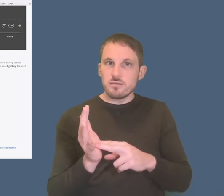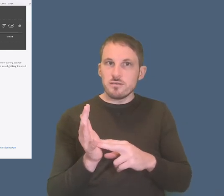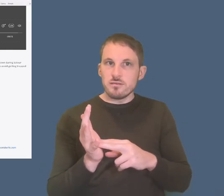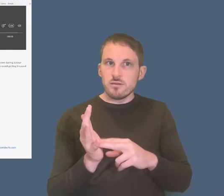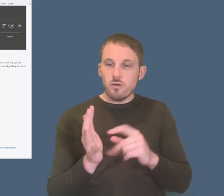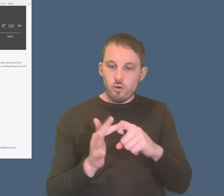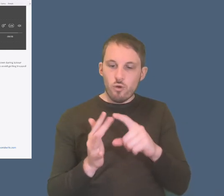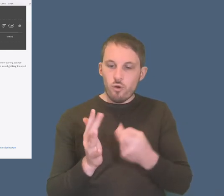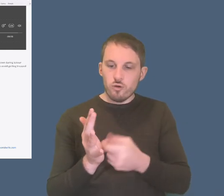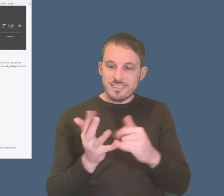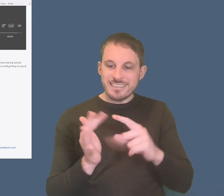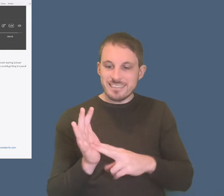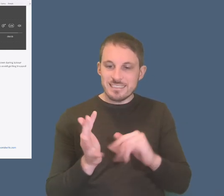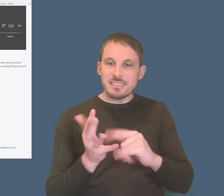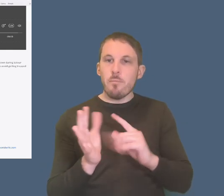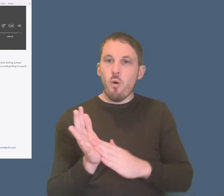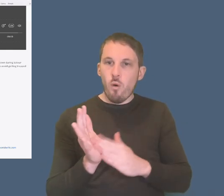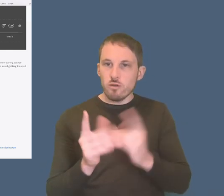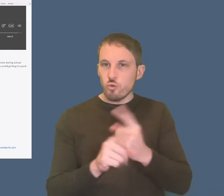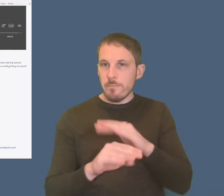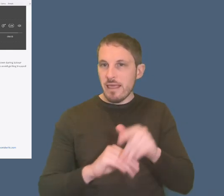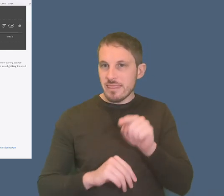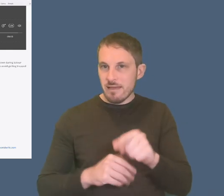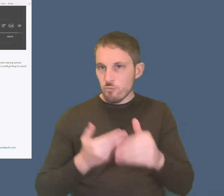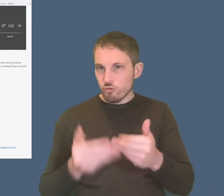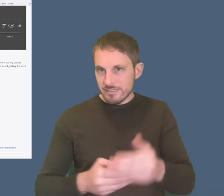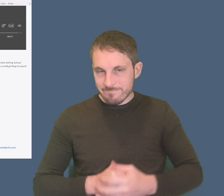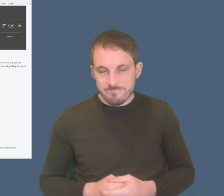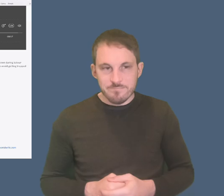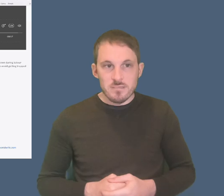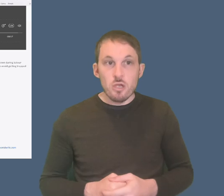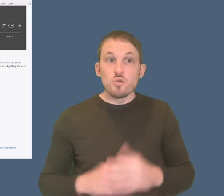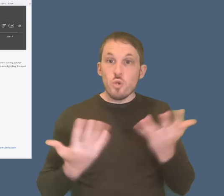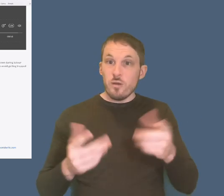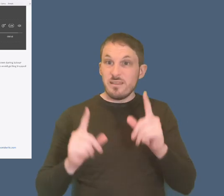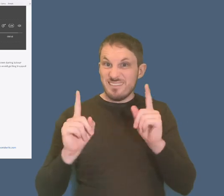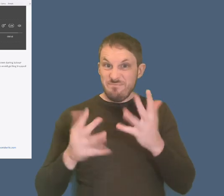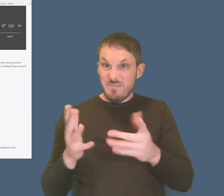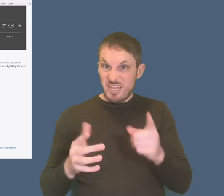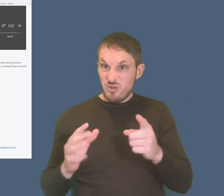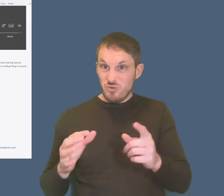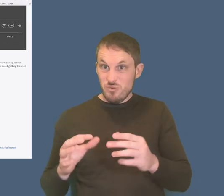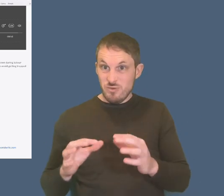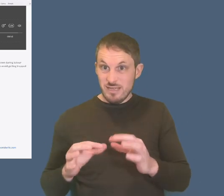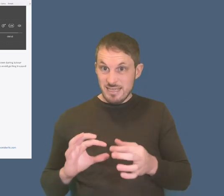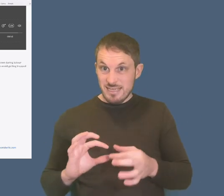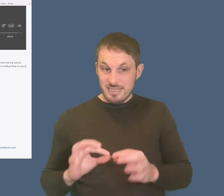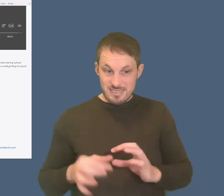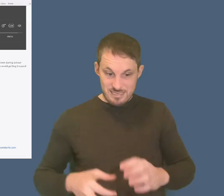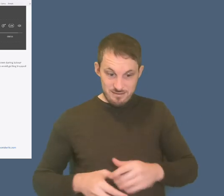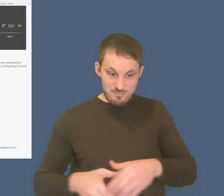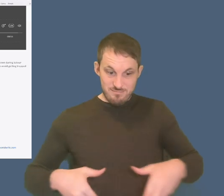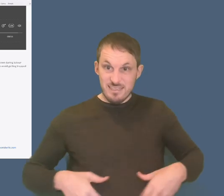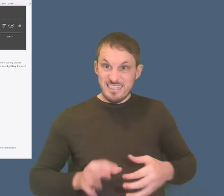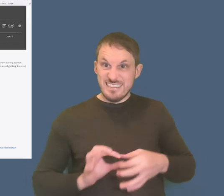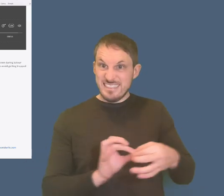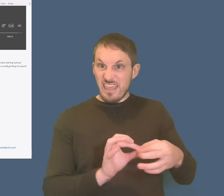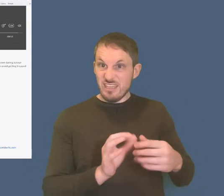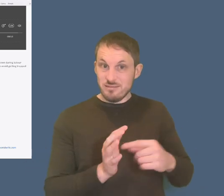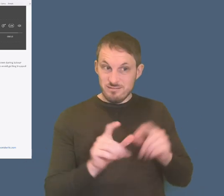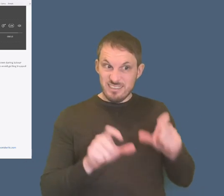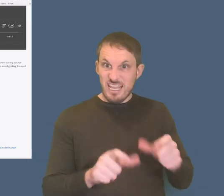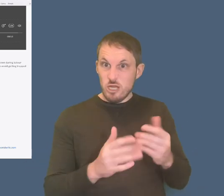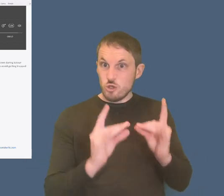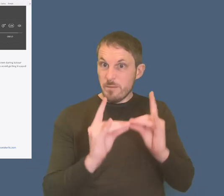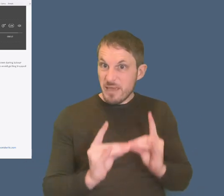topic. So this starts the process of tethering you to the bed. And if you're also one of the